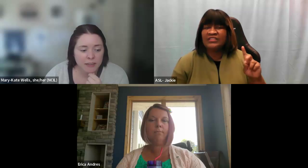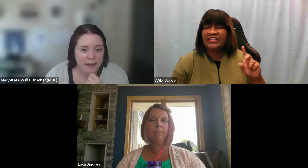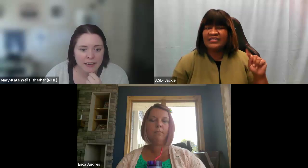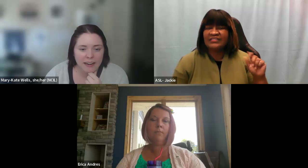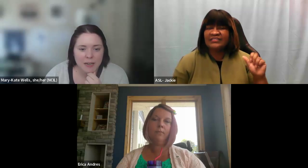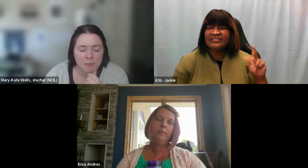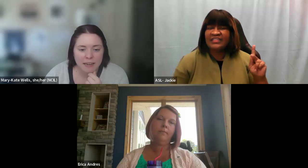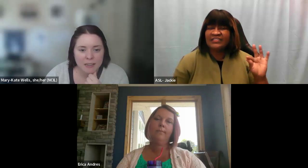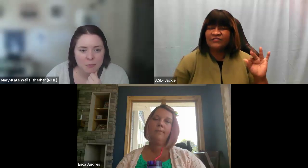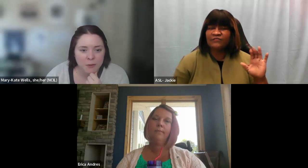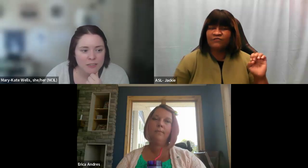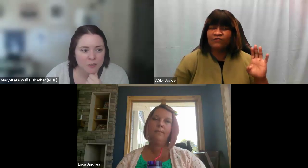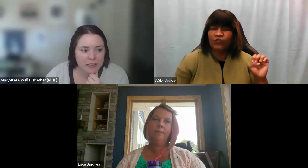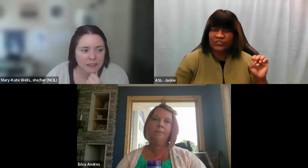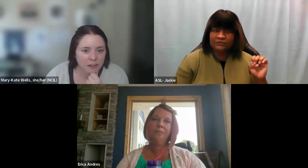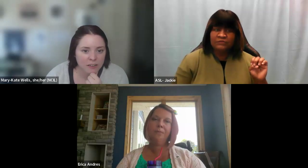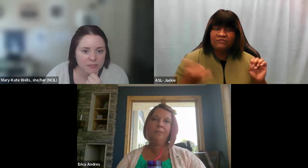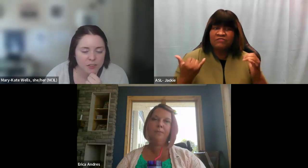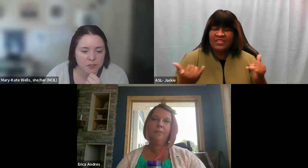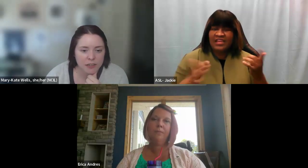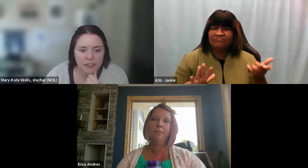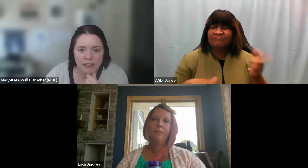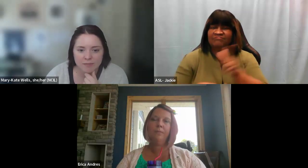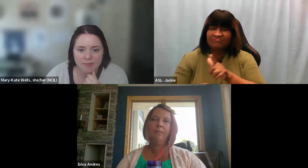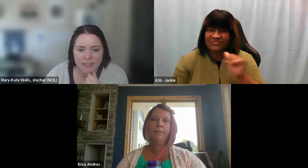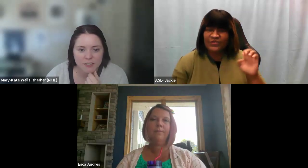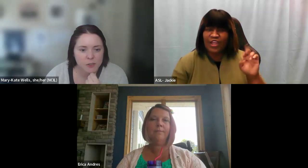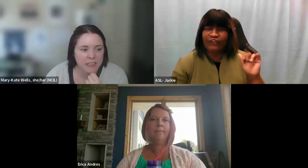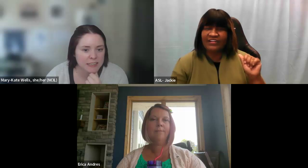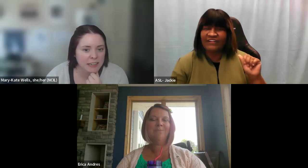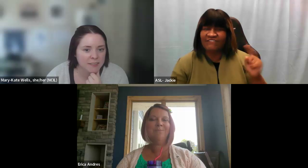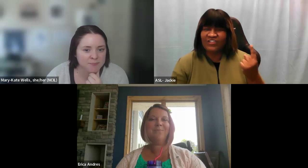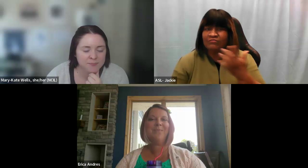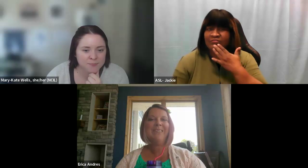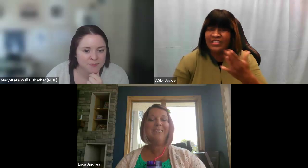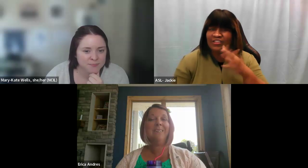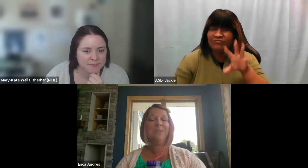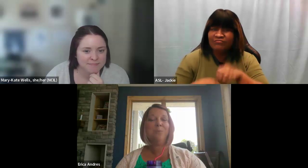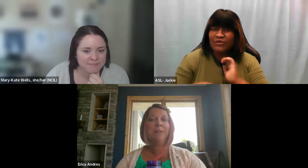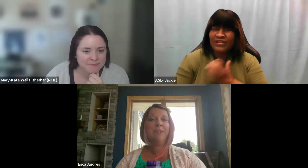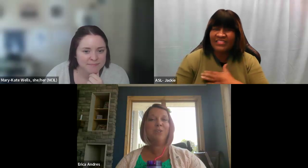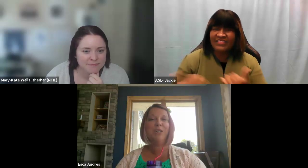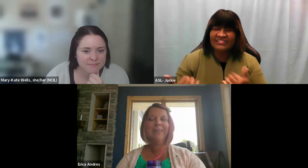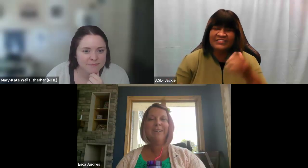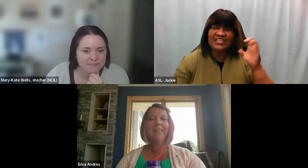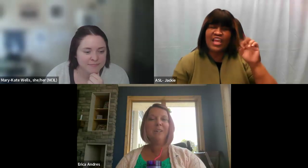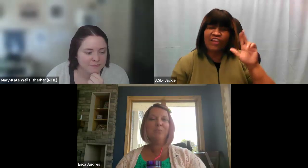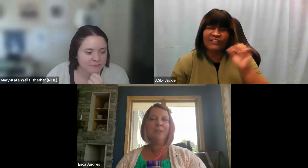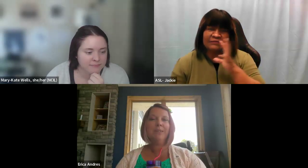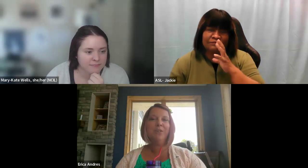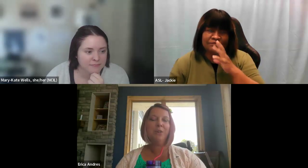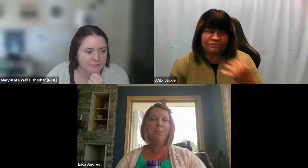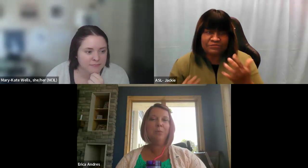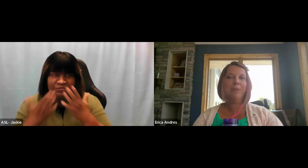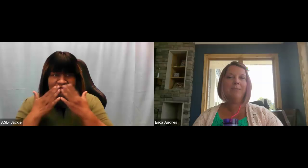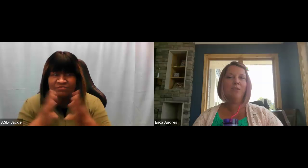So with that, I am going to hand it off to Erica. Thanks for joining today. Thanks so much. Yeah, to